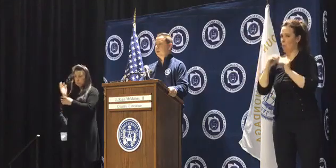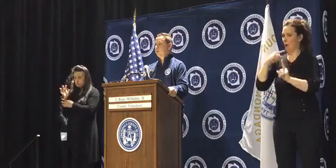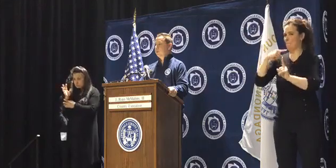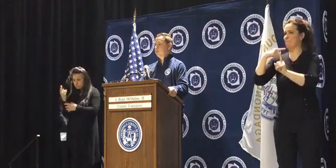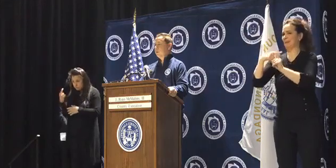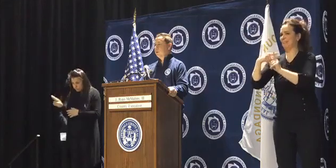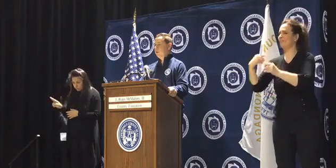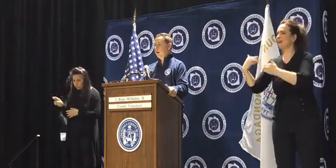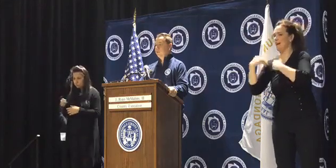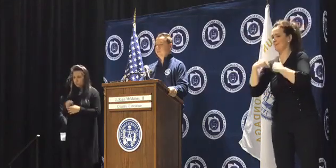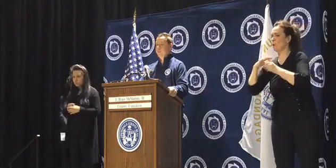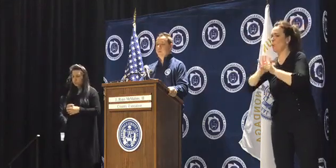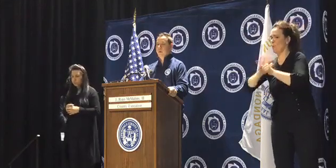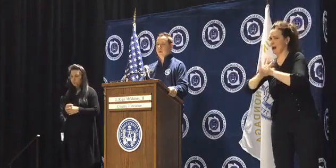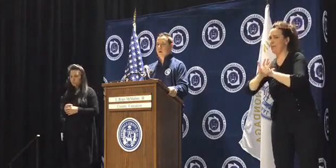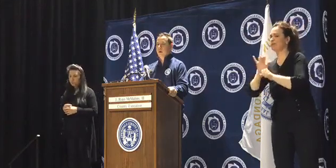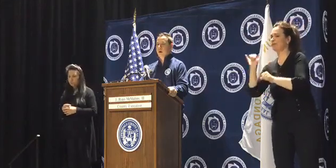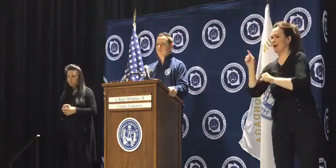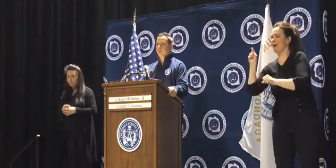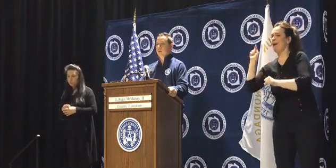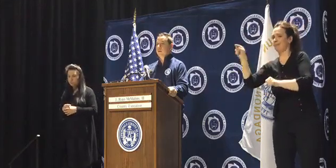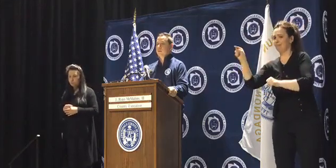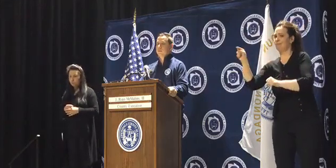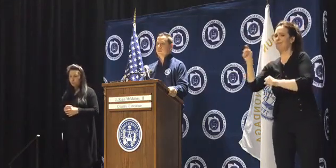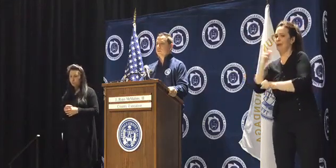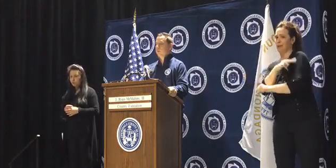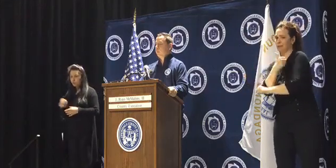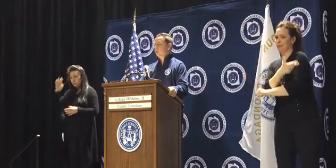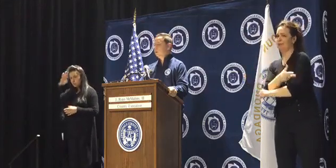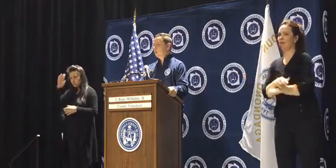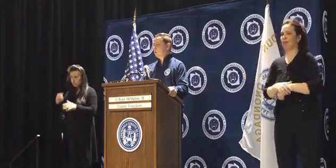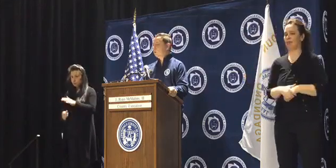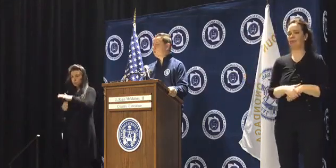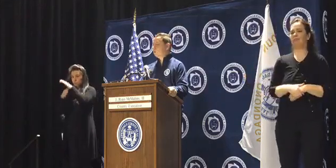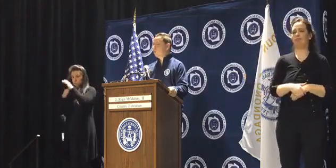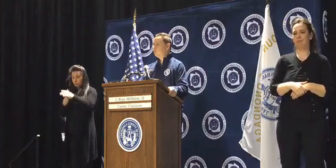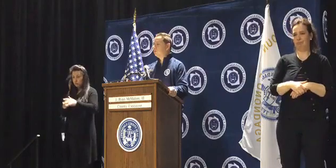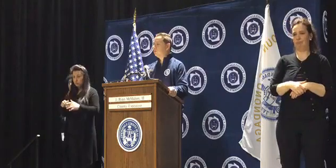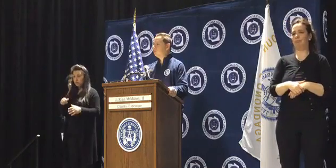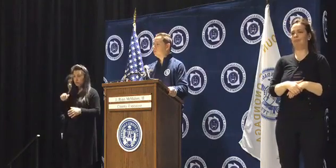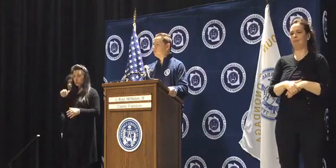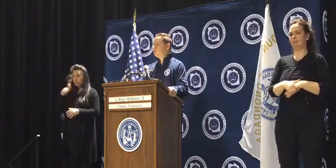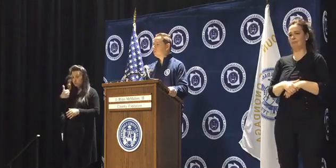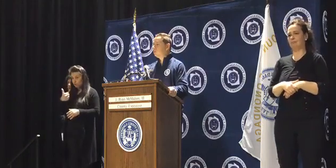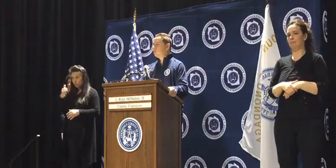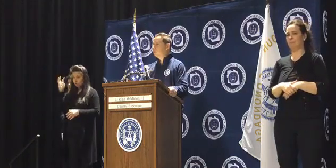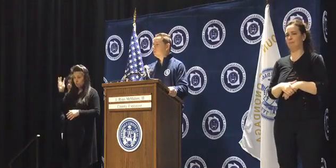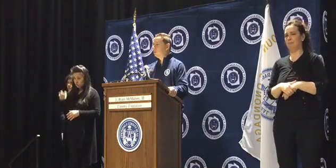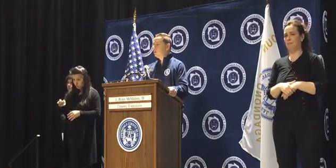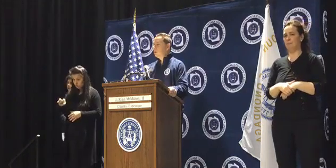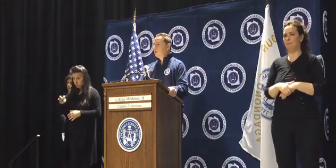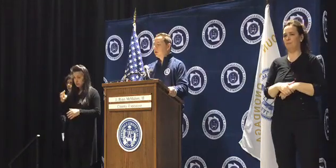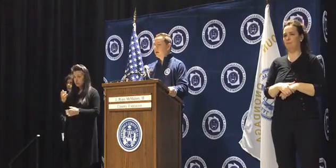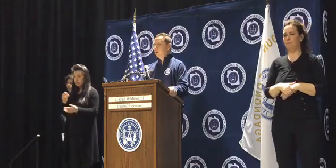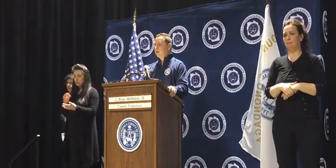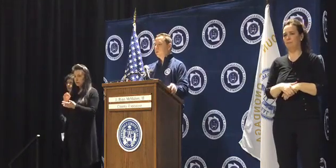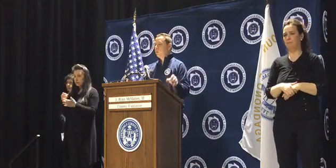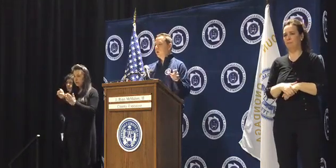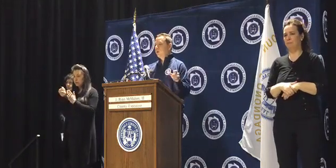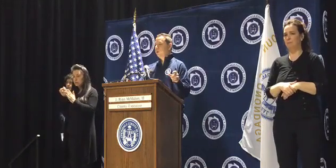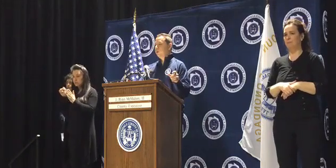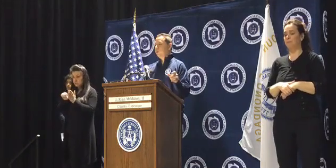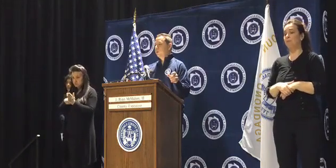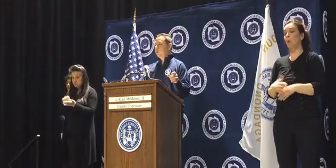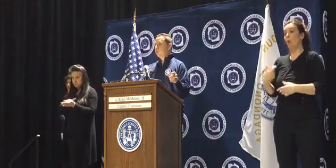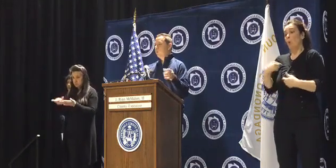have 6,000 of them that he can buy. Certainly, I think we merit some of those. What do you expect is to come? Look, I think